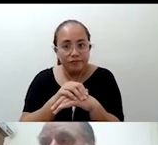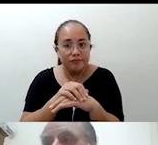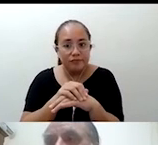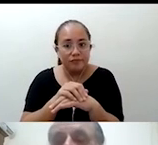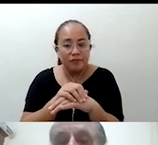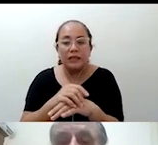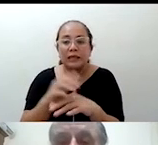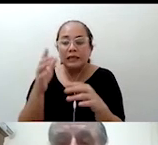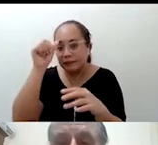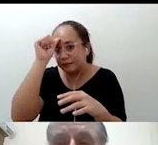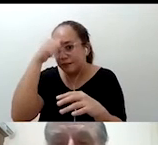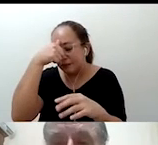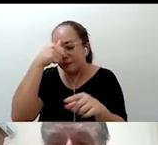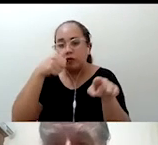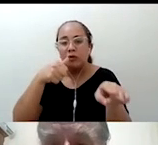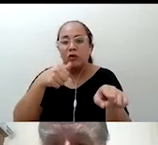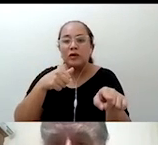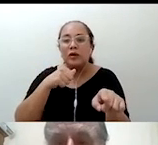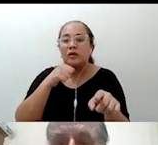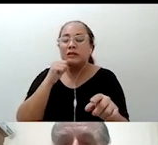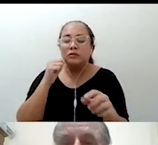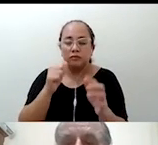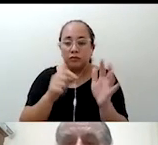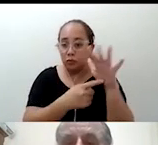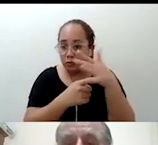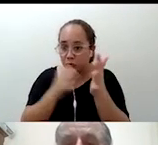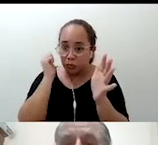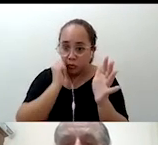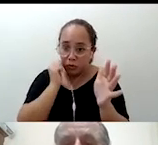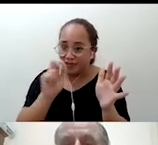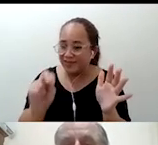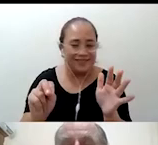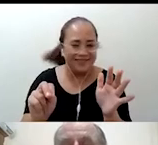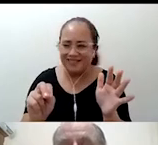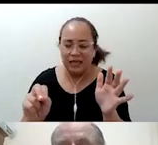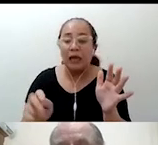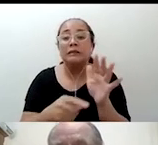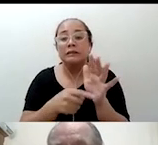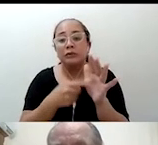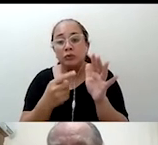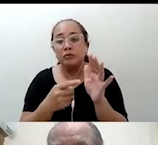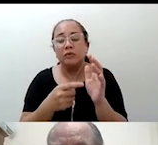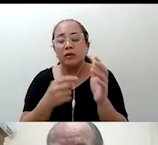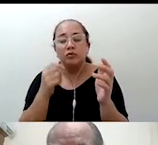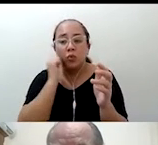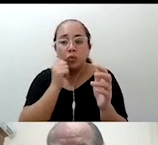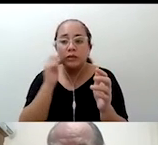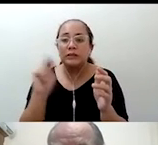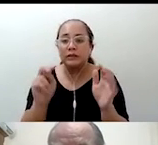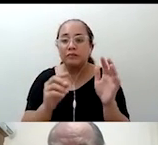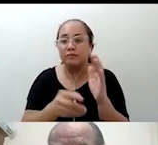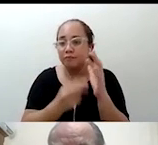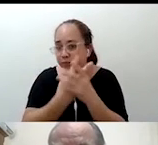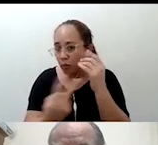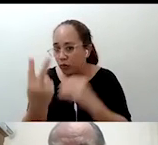just remember, you don't always need orientation. You don't always need both palm and finger orientation.